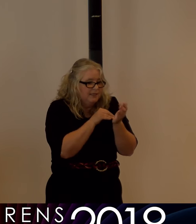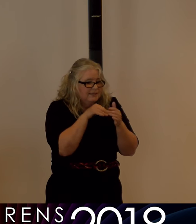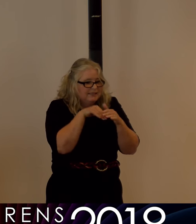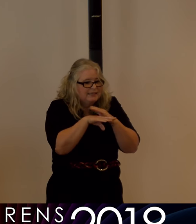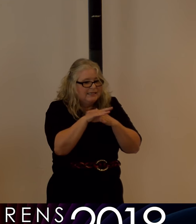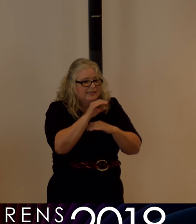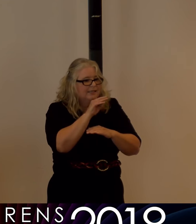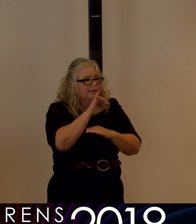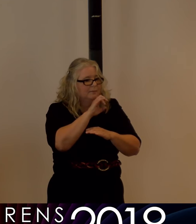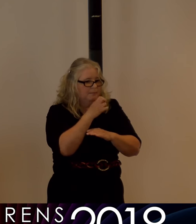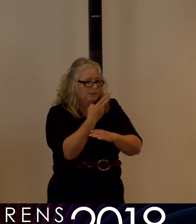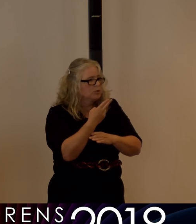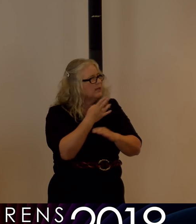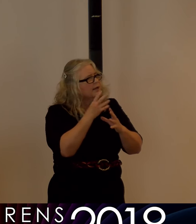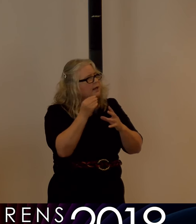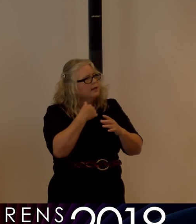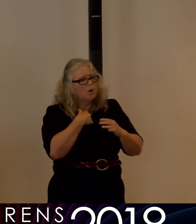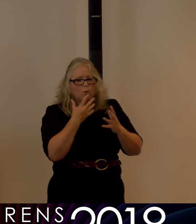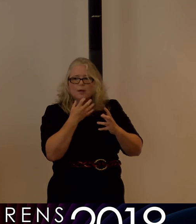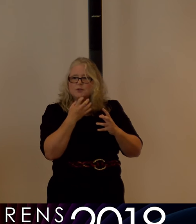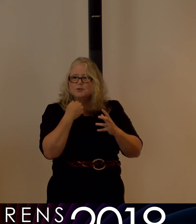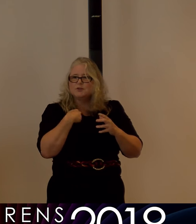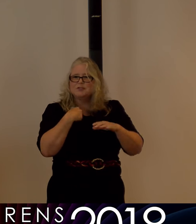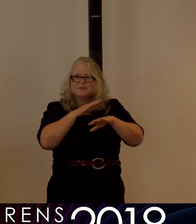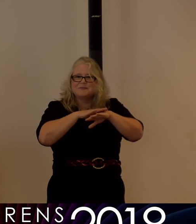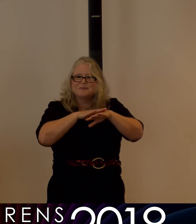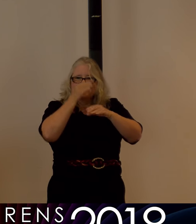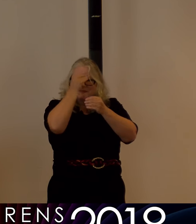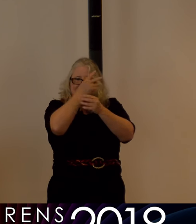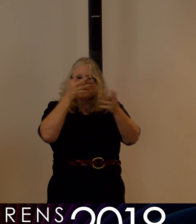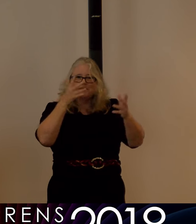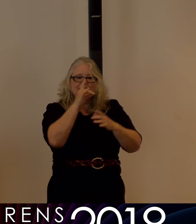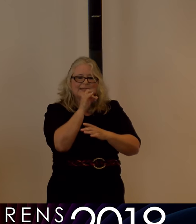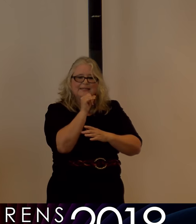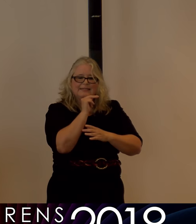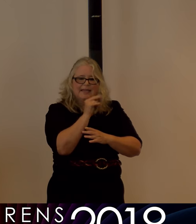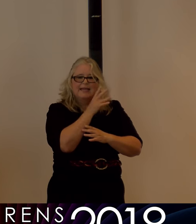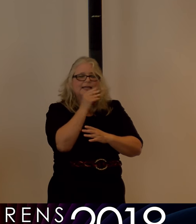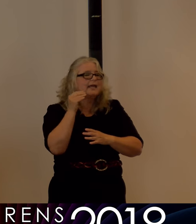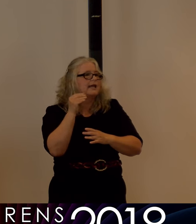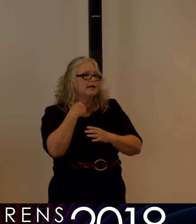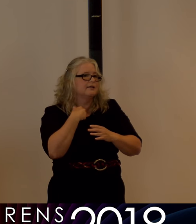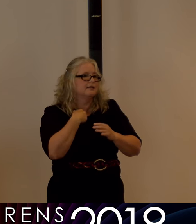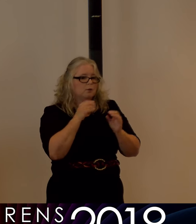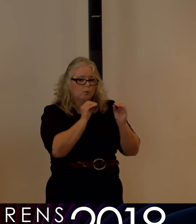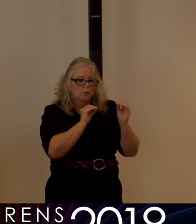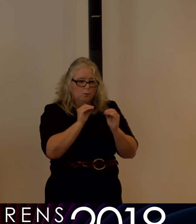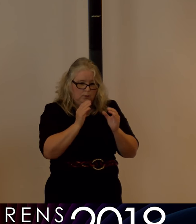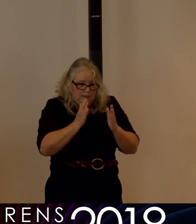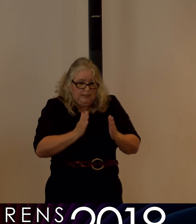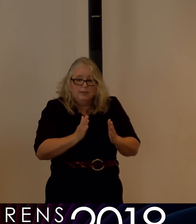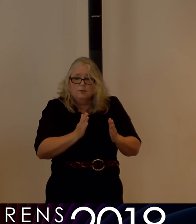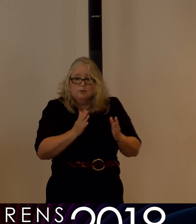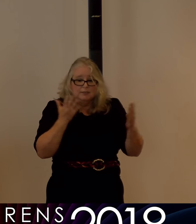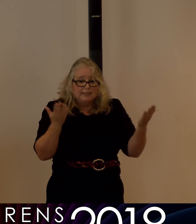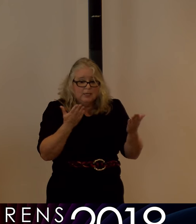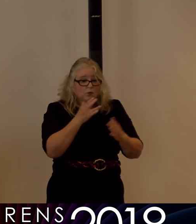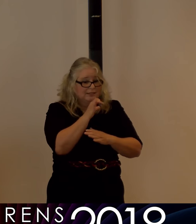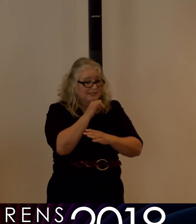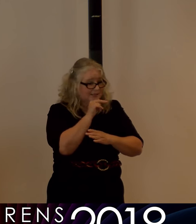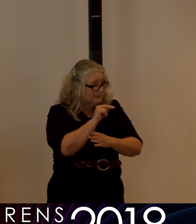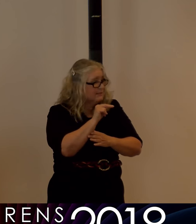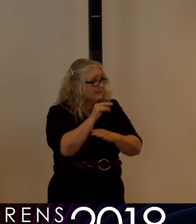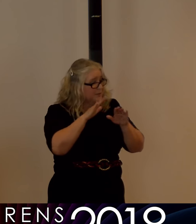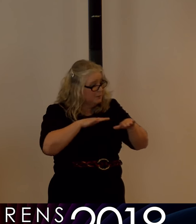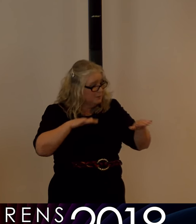want to put a shout out to Dan and the organizers of Cincinnati Children's Hospital, because as Teresa Troop mentioned,